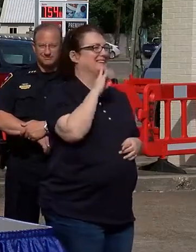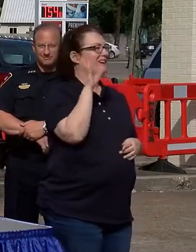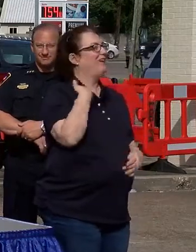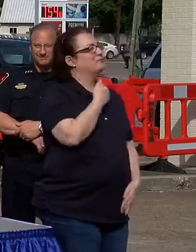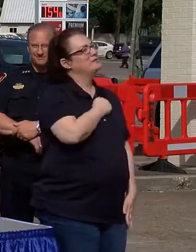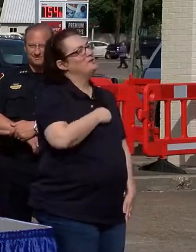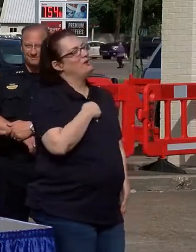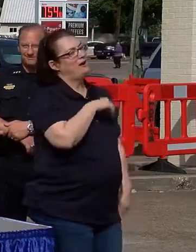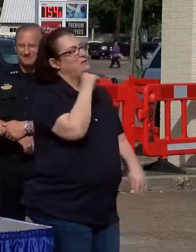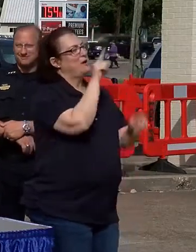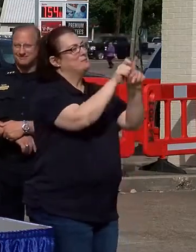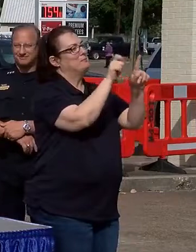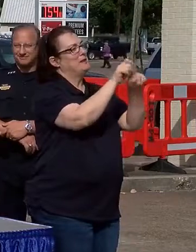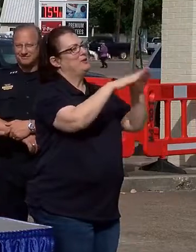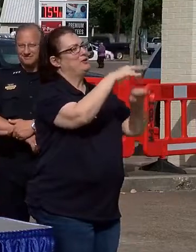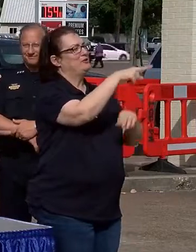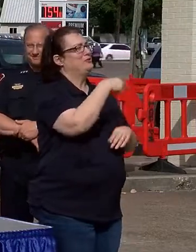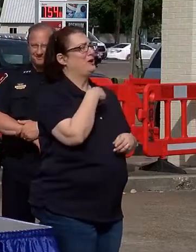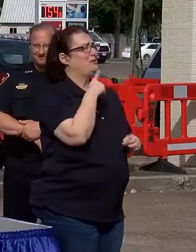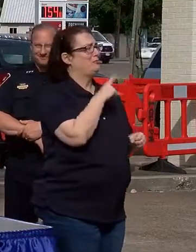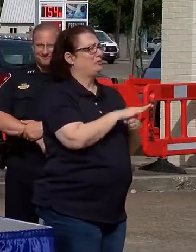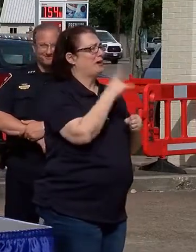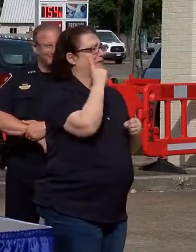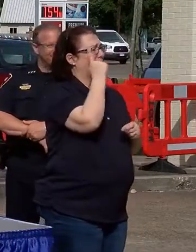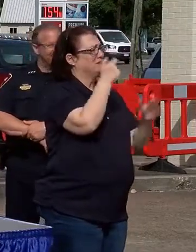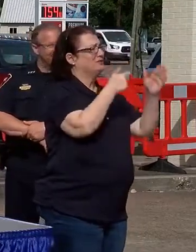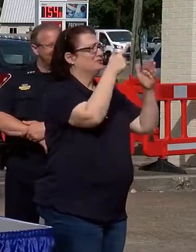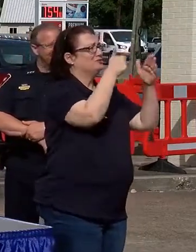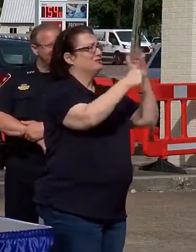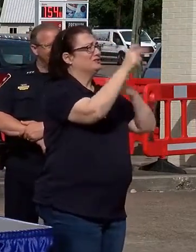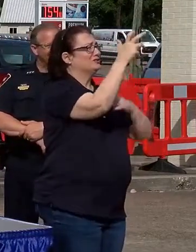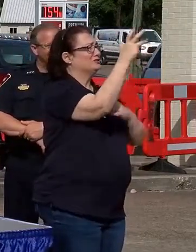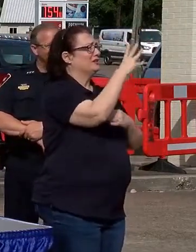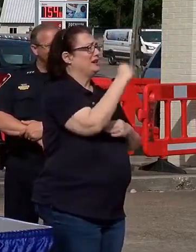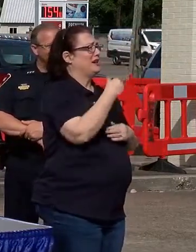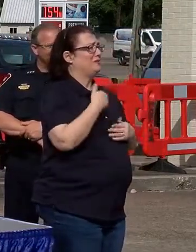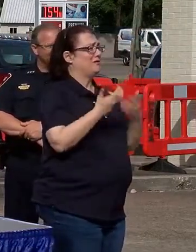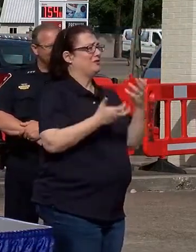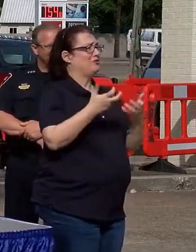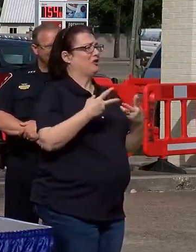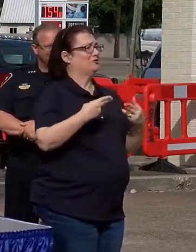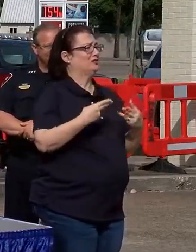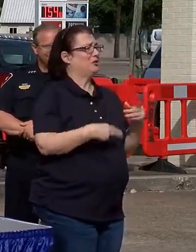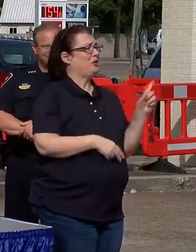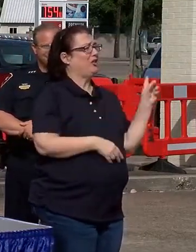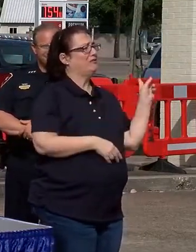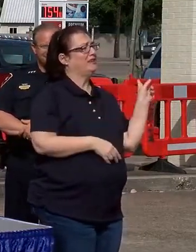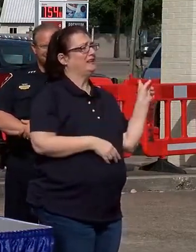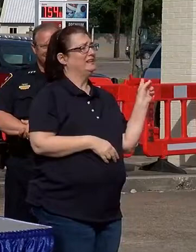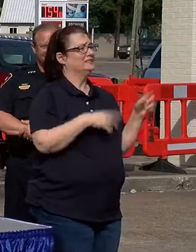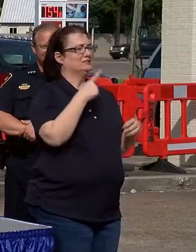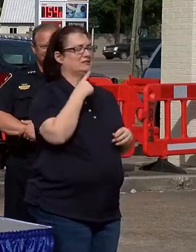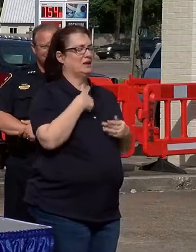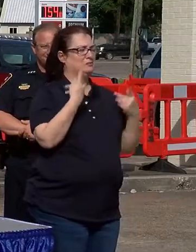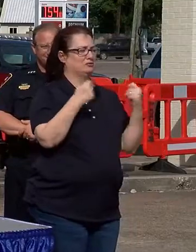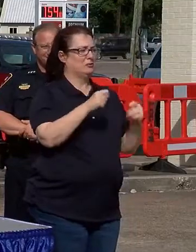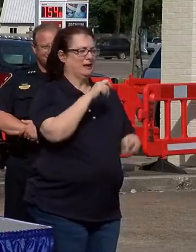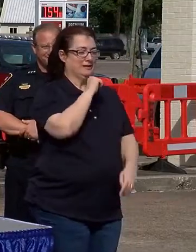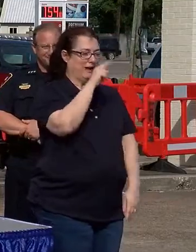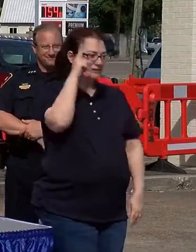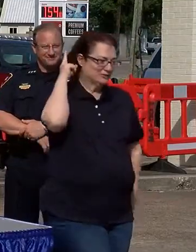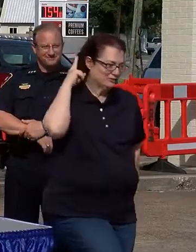Chris. I'm not picking on Chris. I promise. I think it's because you're under the tree and we have a It's crawfish okay. bar going It's on okay. over here. You can't see it. I'm but, trying not to like jump